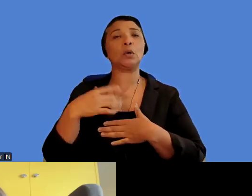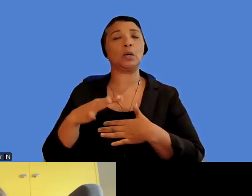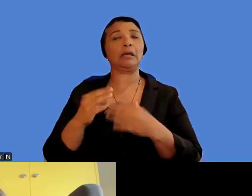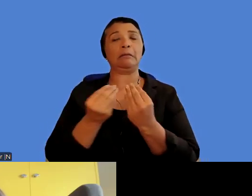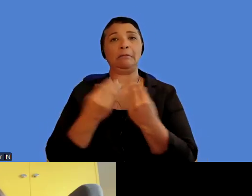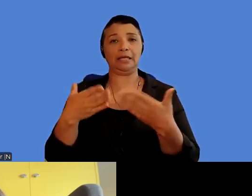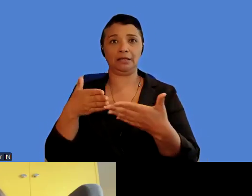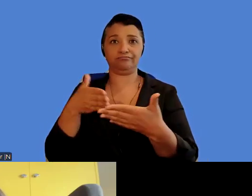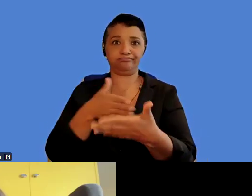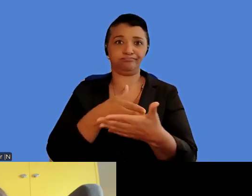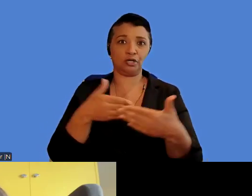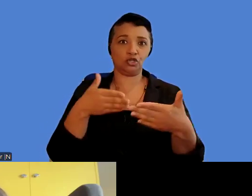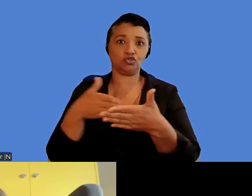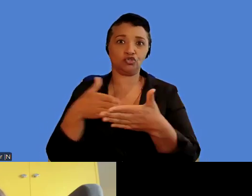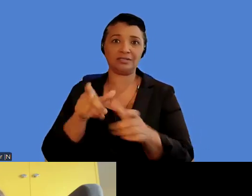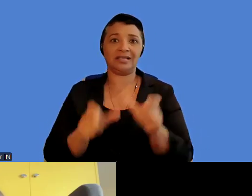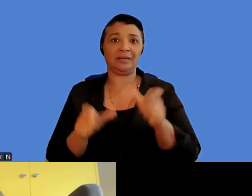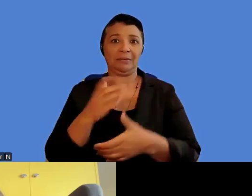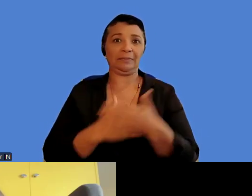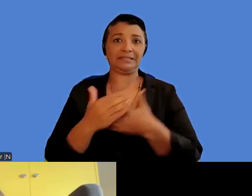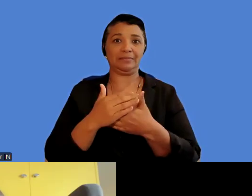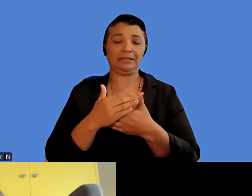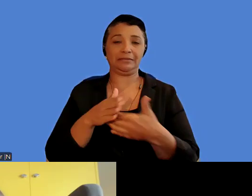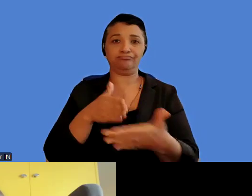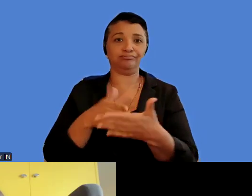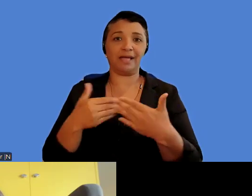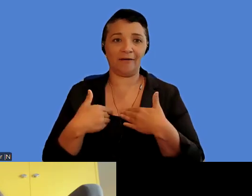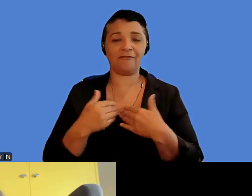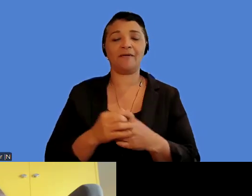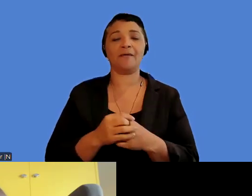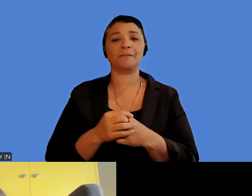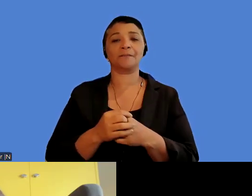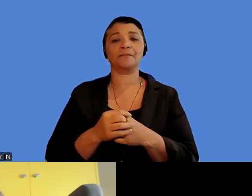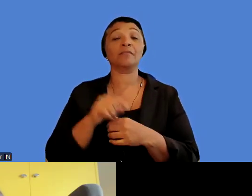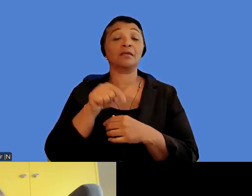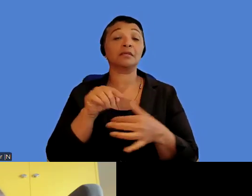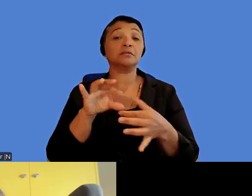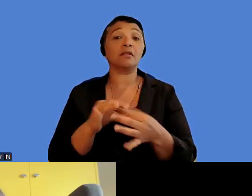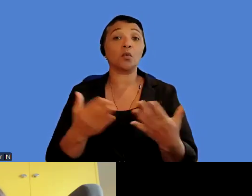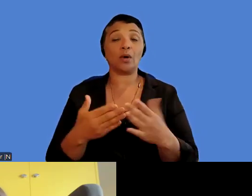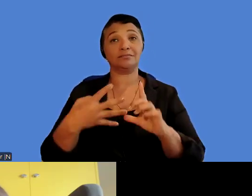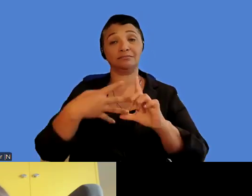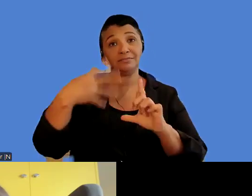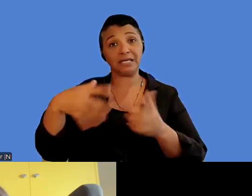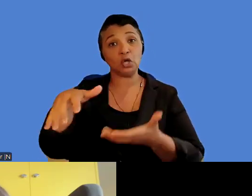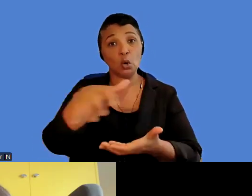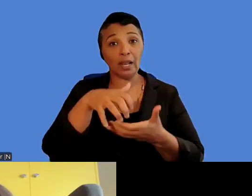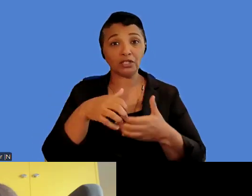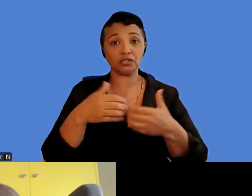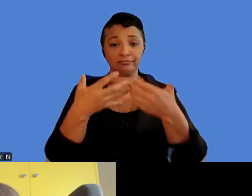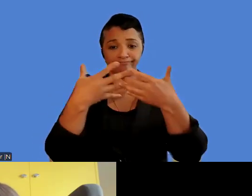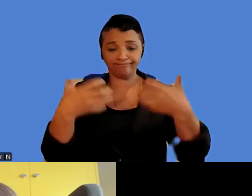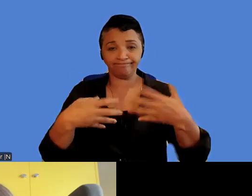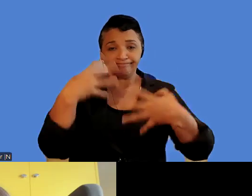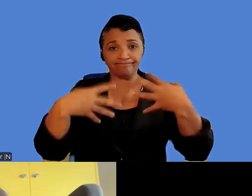challenges facing Indigenous people with disabilities. But this could be around data collection, disaggregated data collection